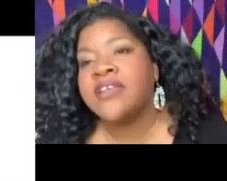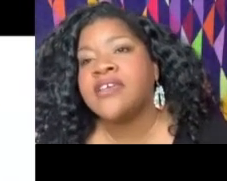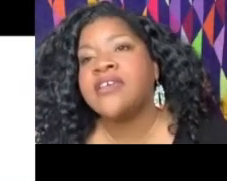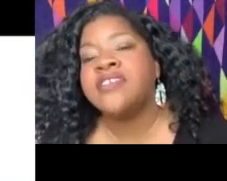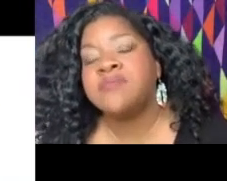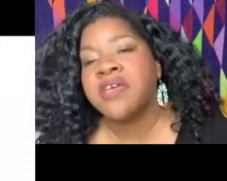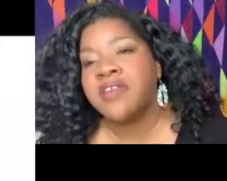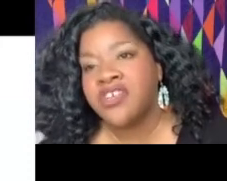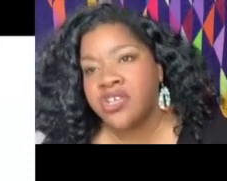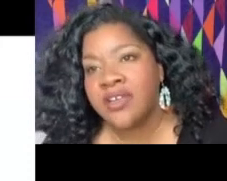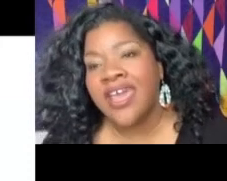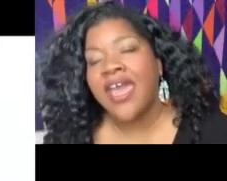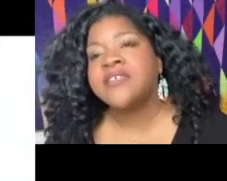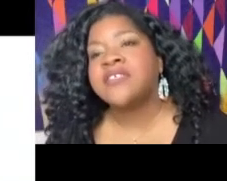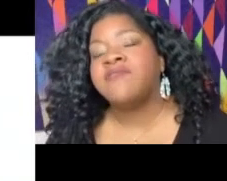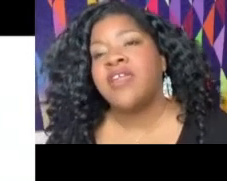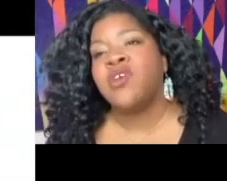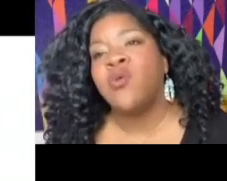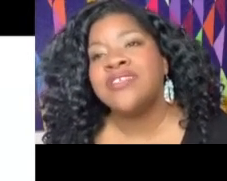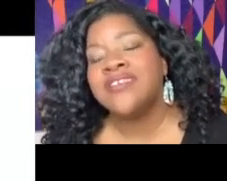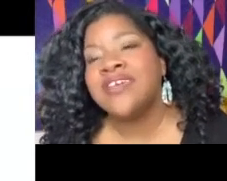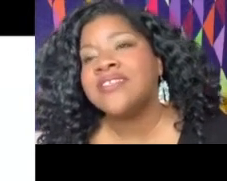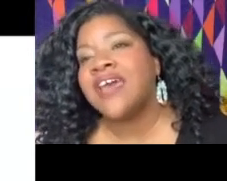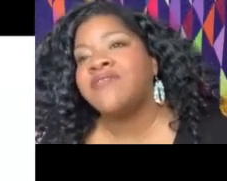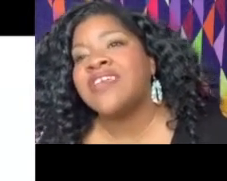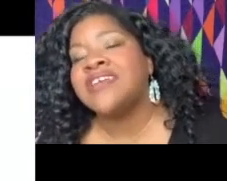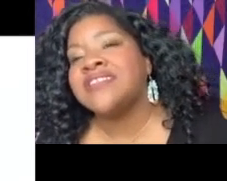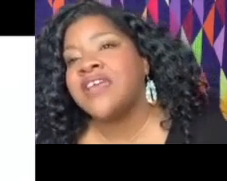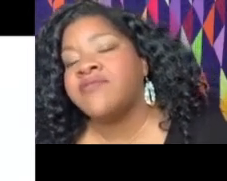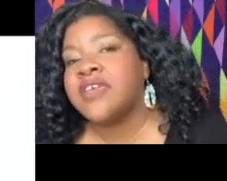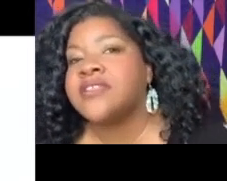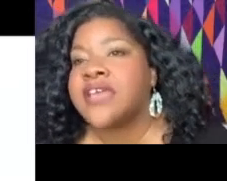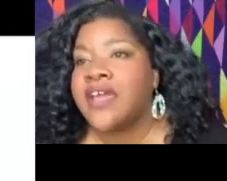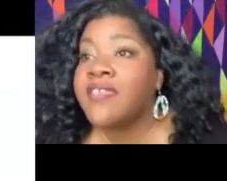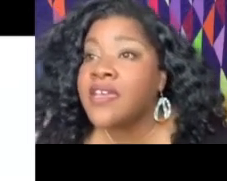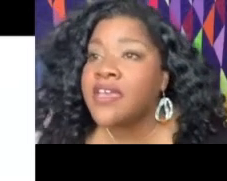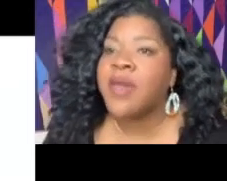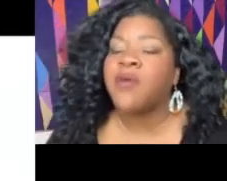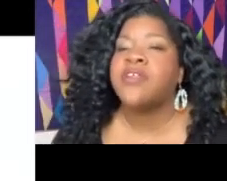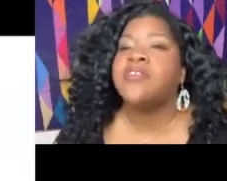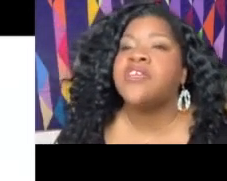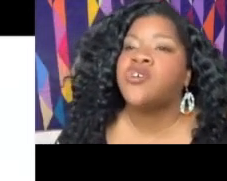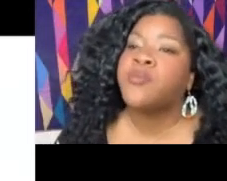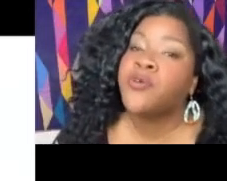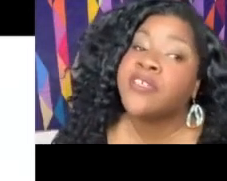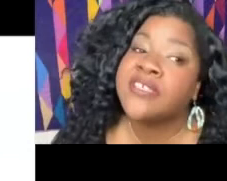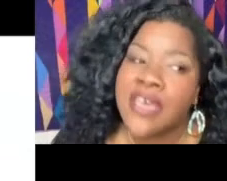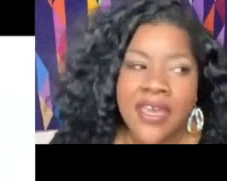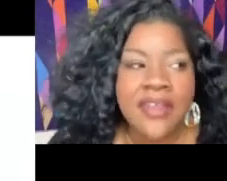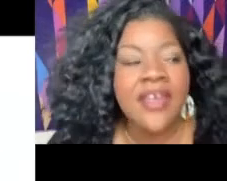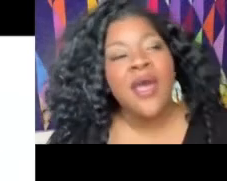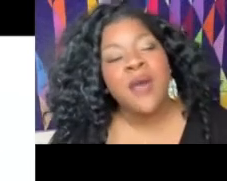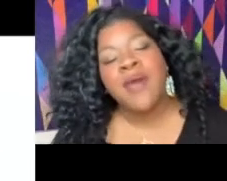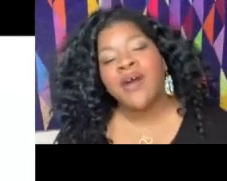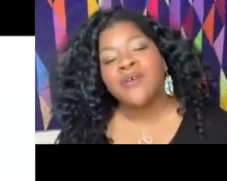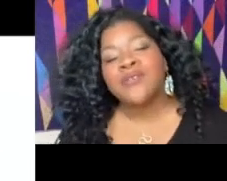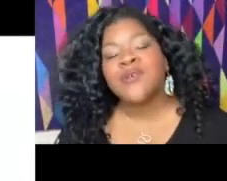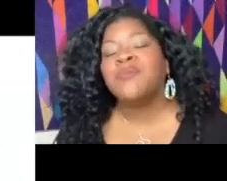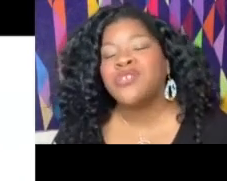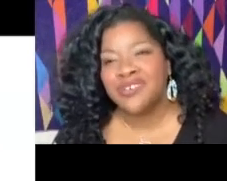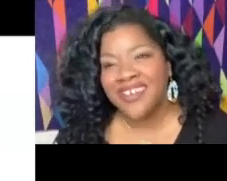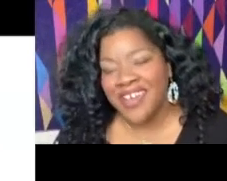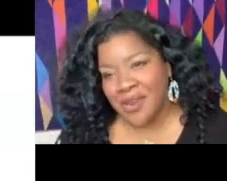of finding deep connection, excavating, going to the inside of the inside of the inside, thinking about what Anish Kapoor said